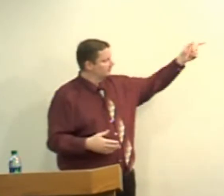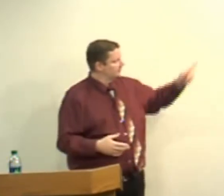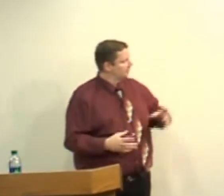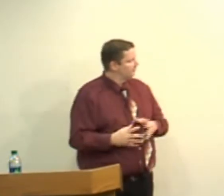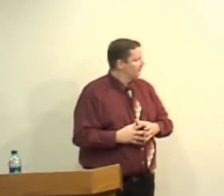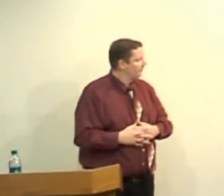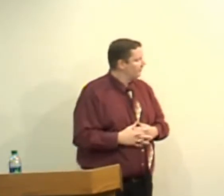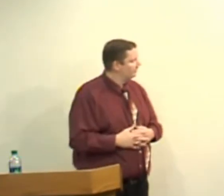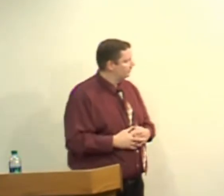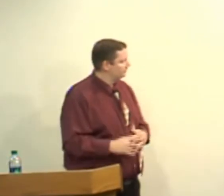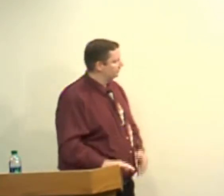little confusing. Listen,